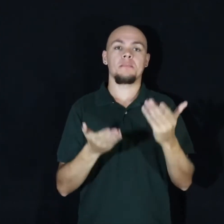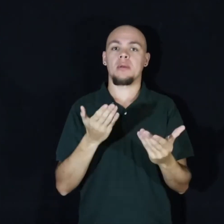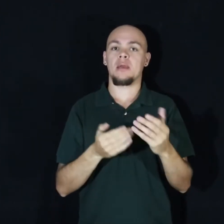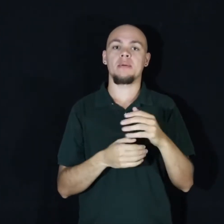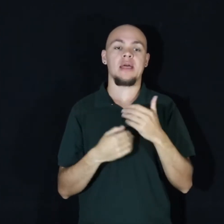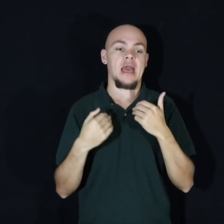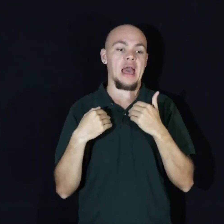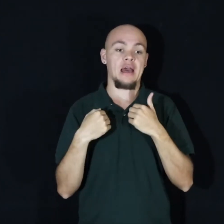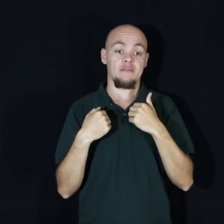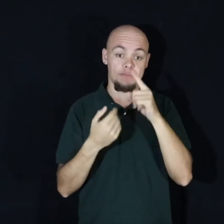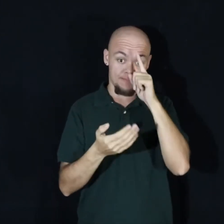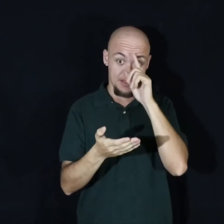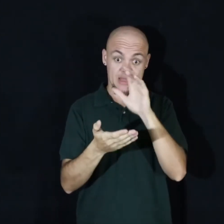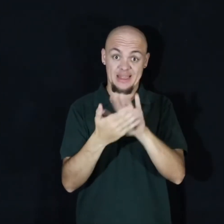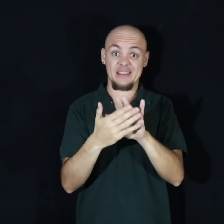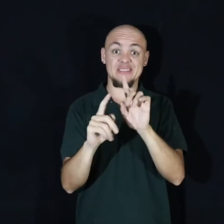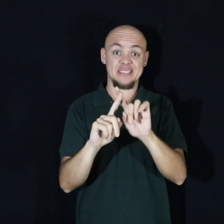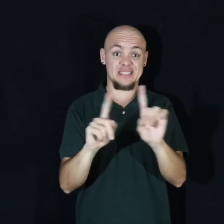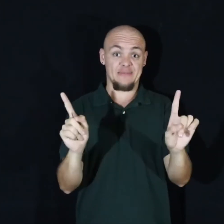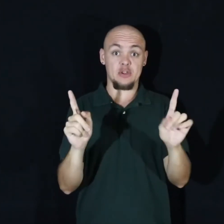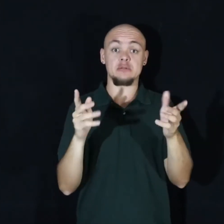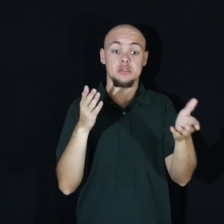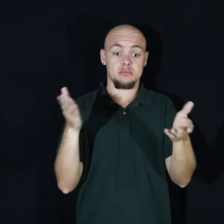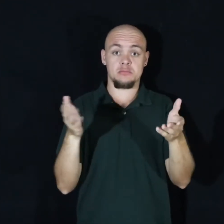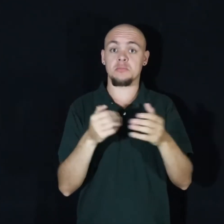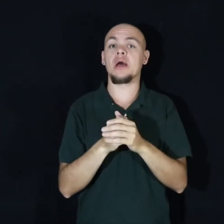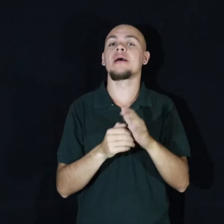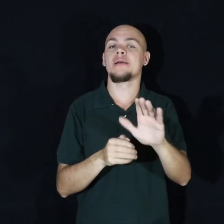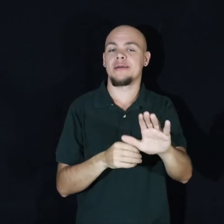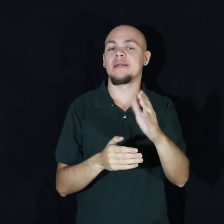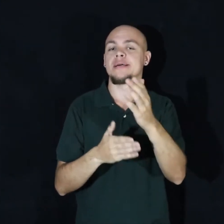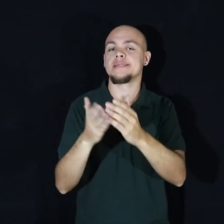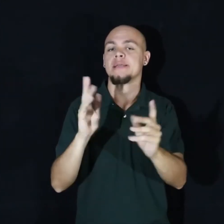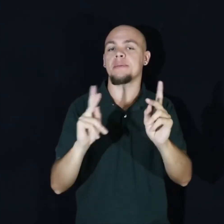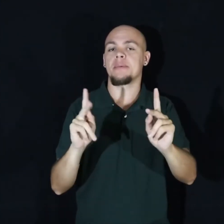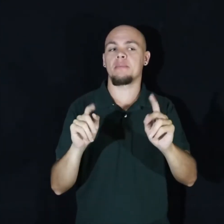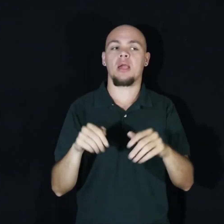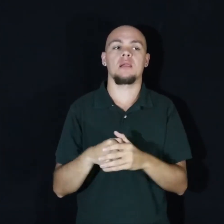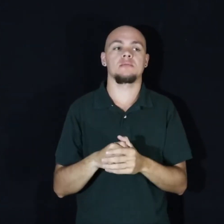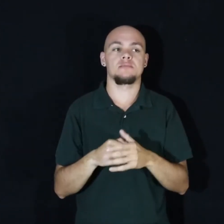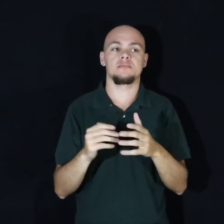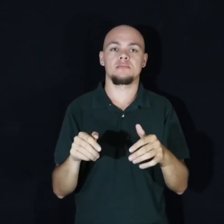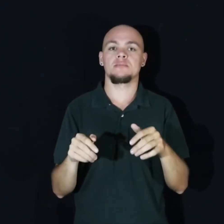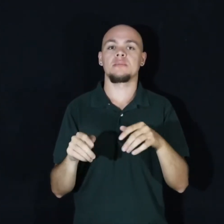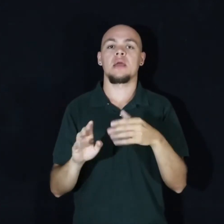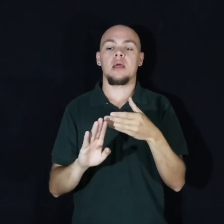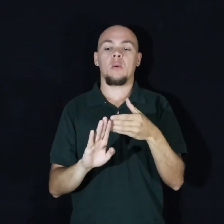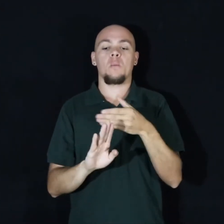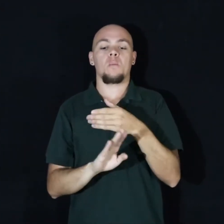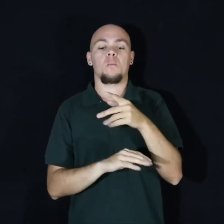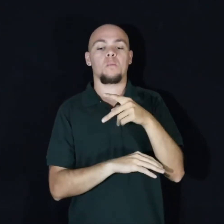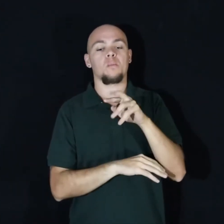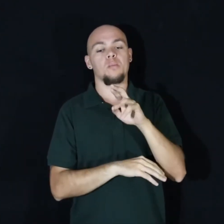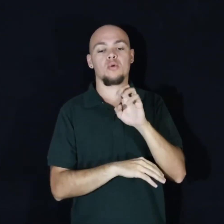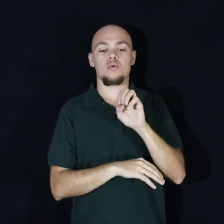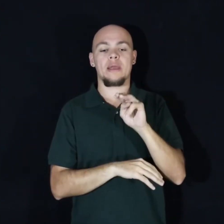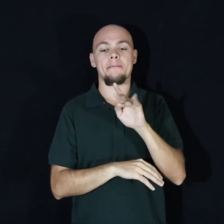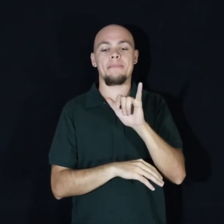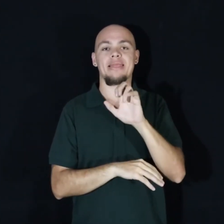people, I'm also talking about people who may have doctrinal differences between each other. We have some people here,